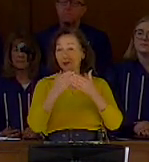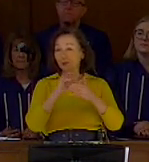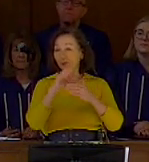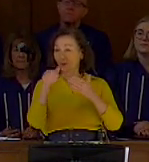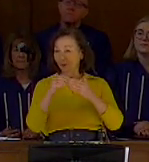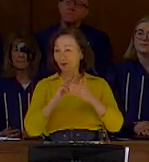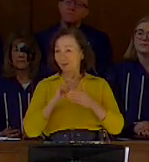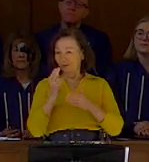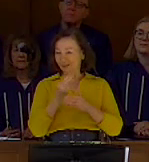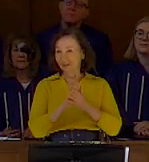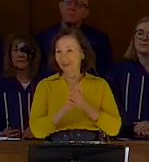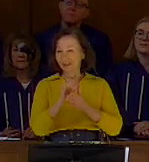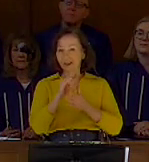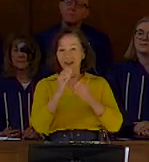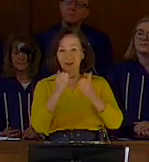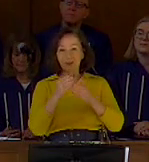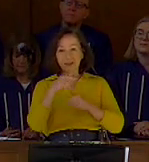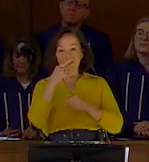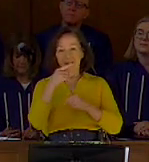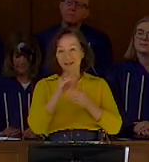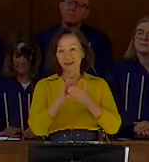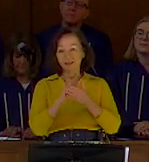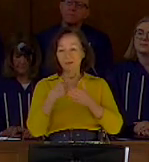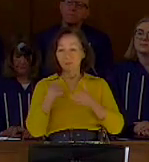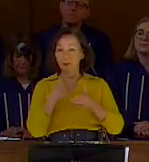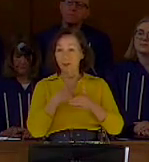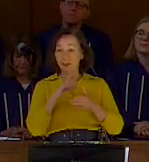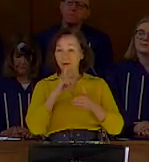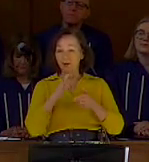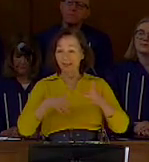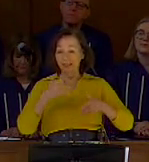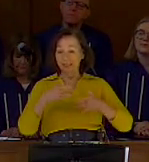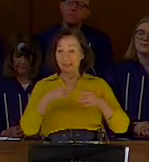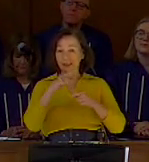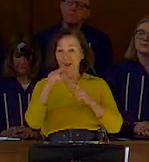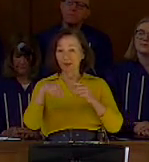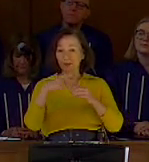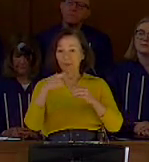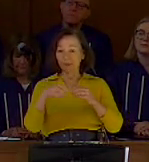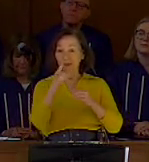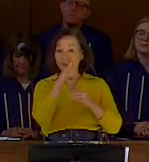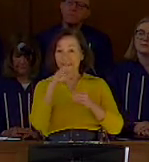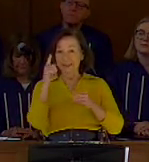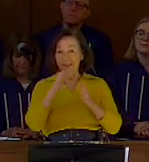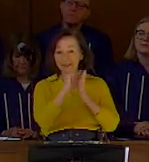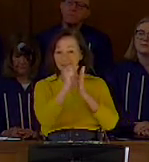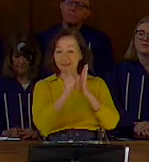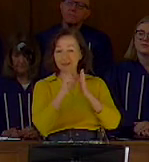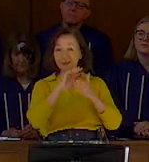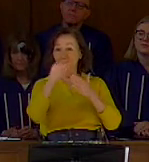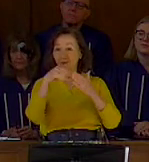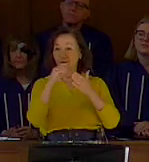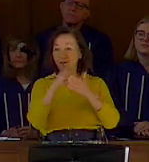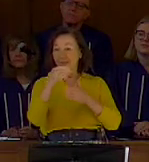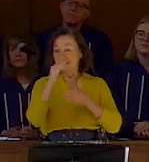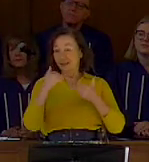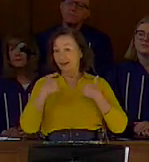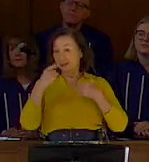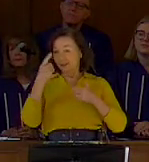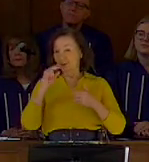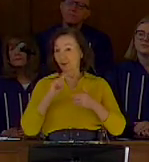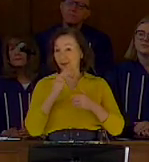us. I want to say that we are excited about this Lenten season and all that God has in store for us. We have